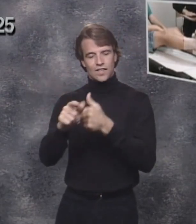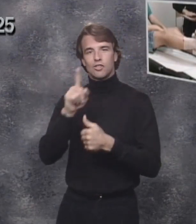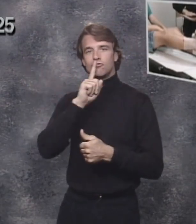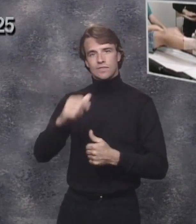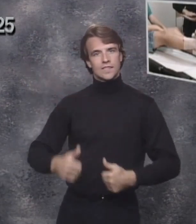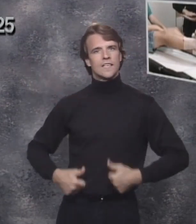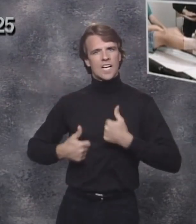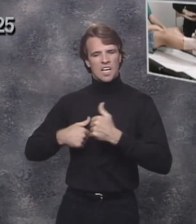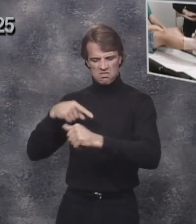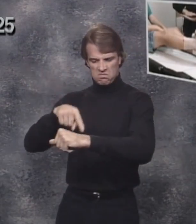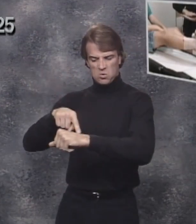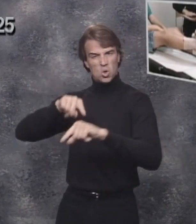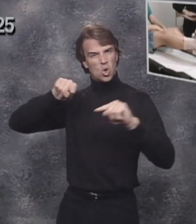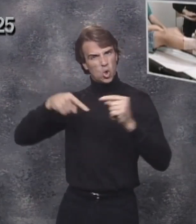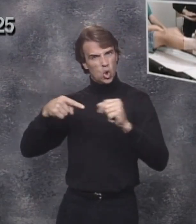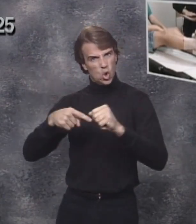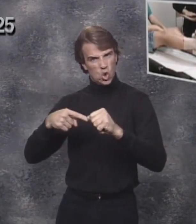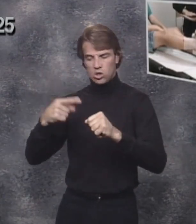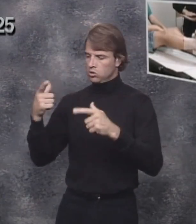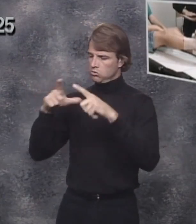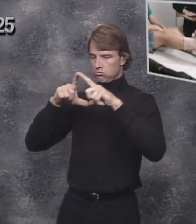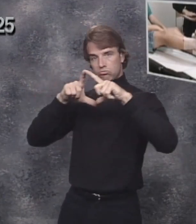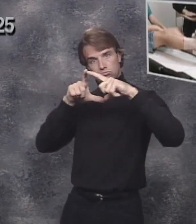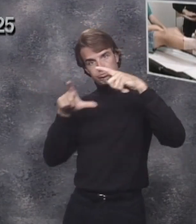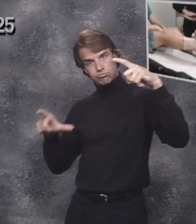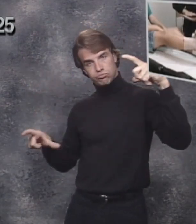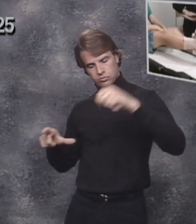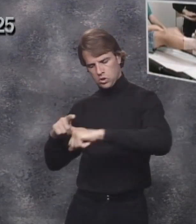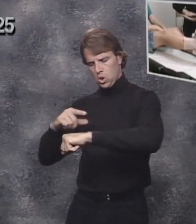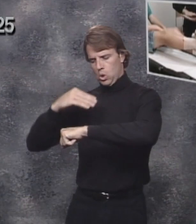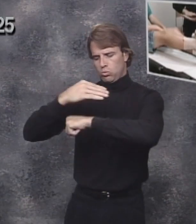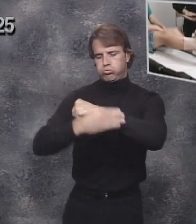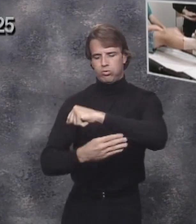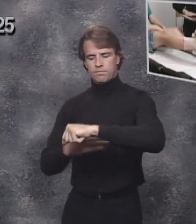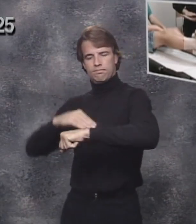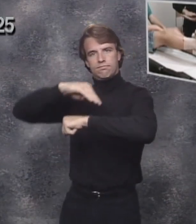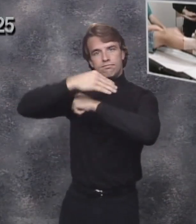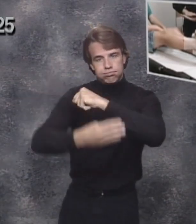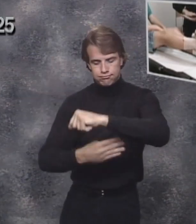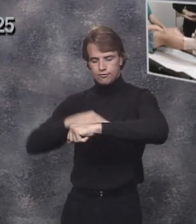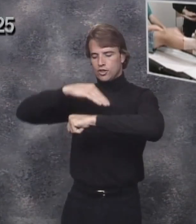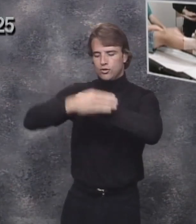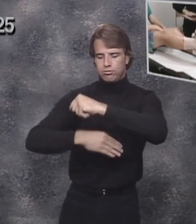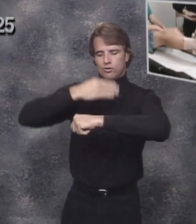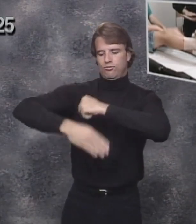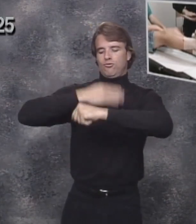Obviously, this sign depicts wrapping an injury with a bandage.